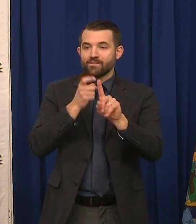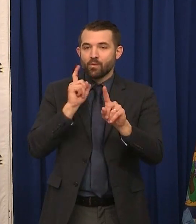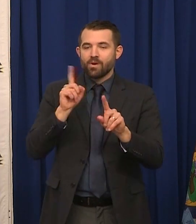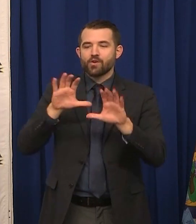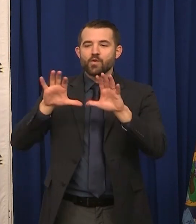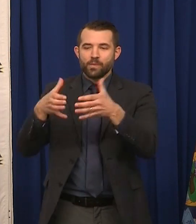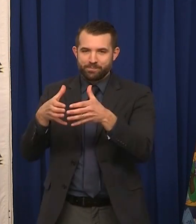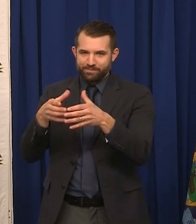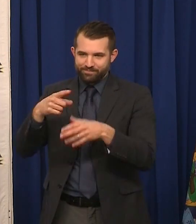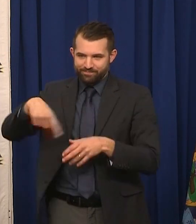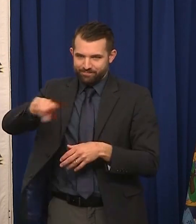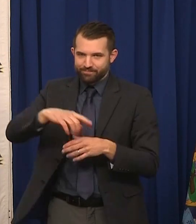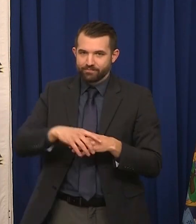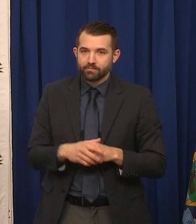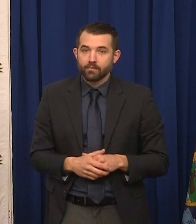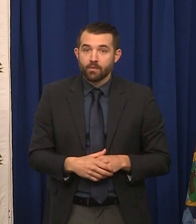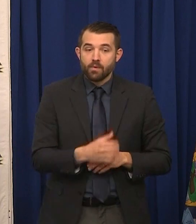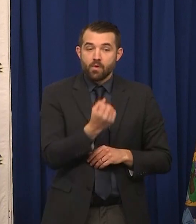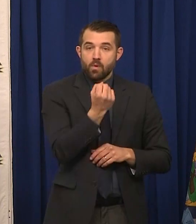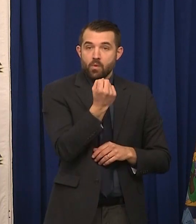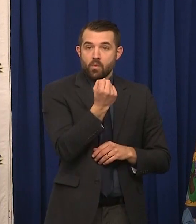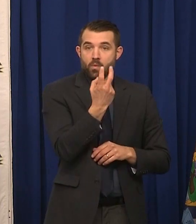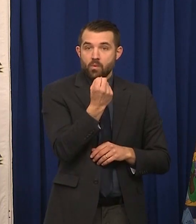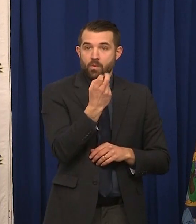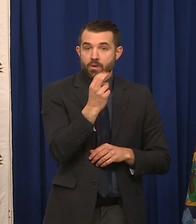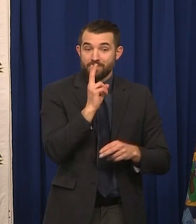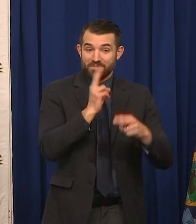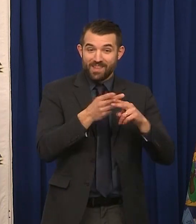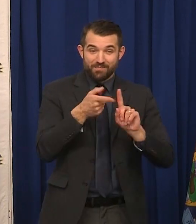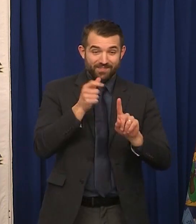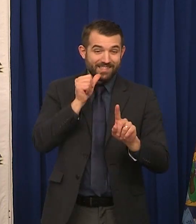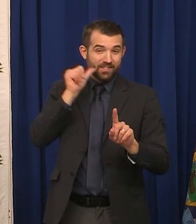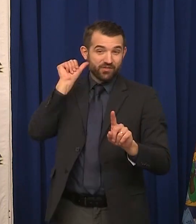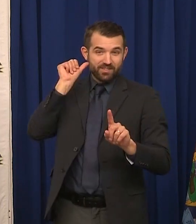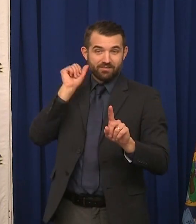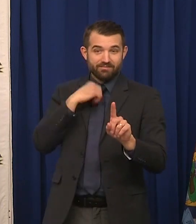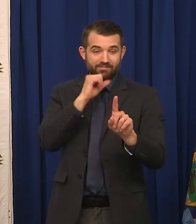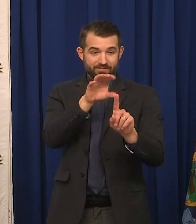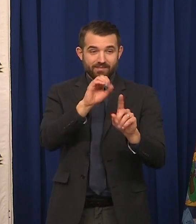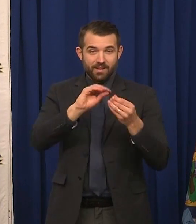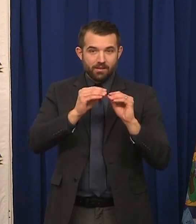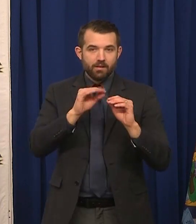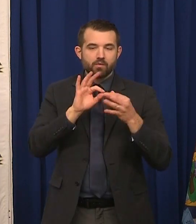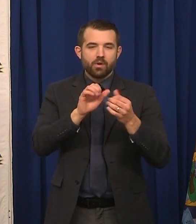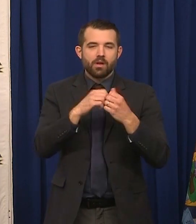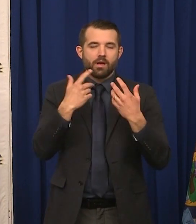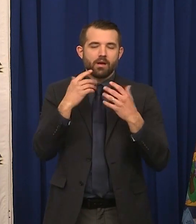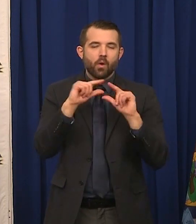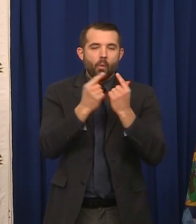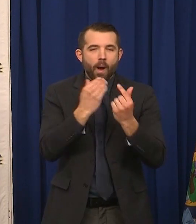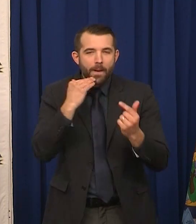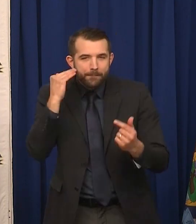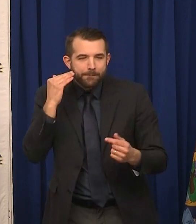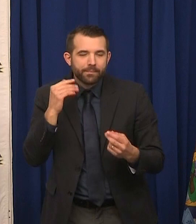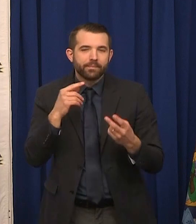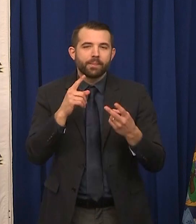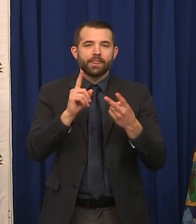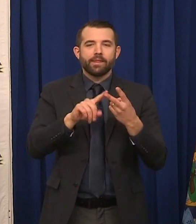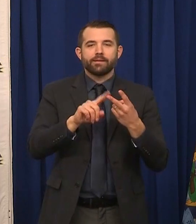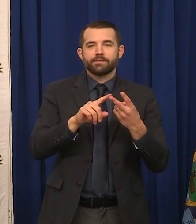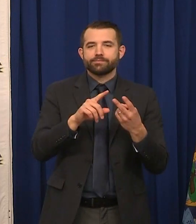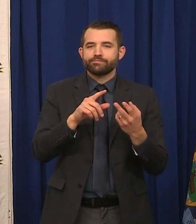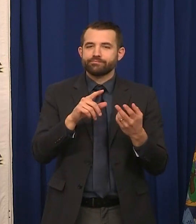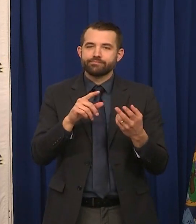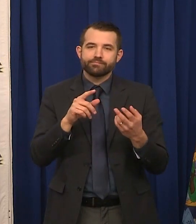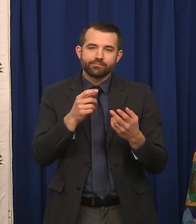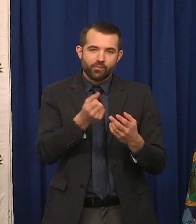are the cases that I mentioned yesterday in various healthcare-related congregate settings. And then one is the additional